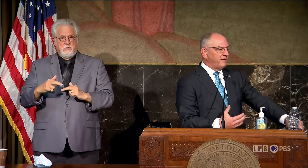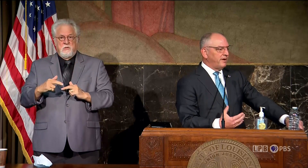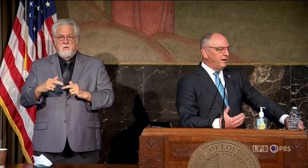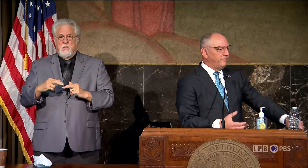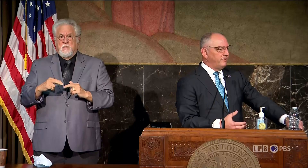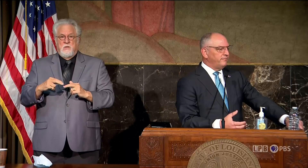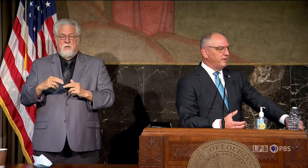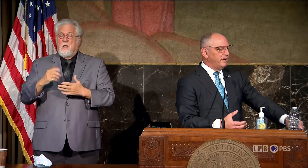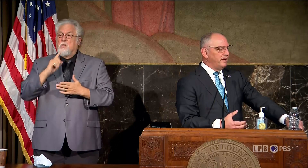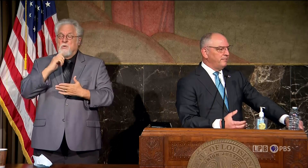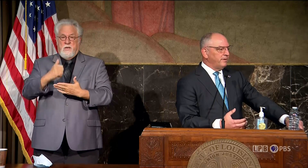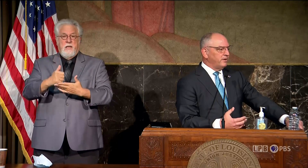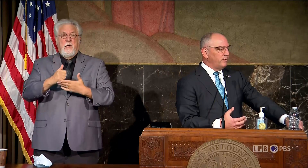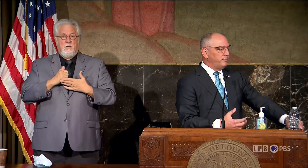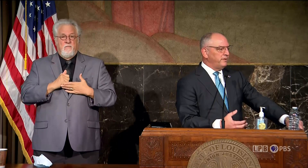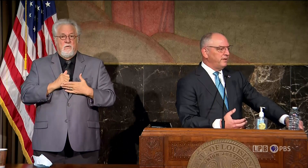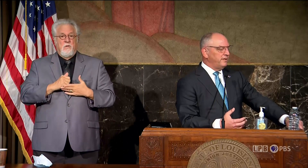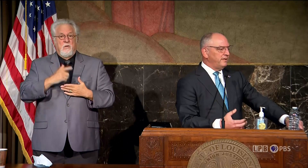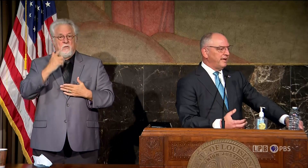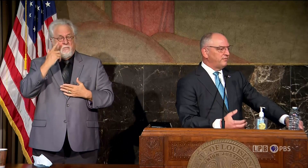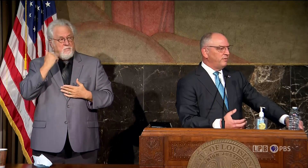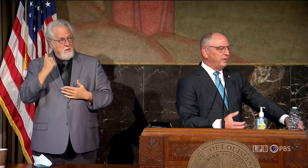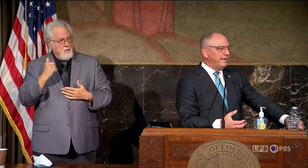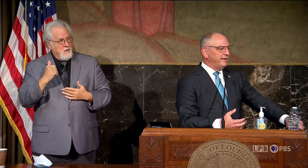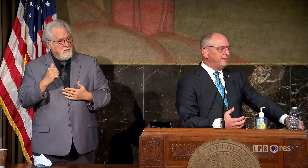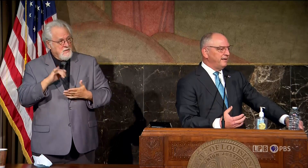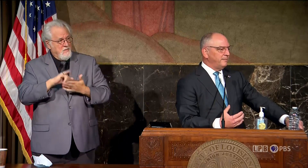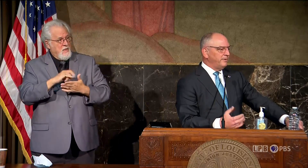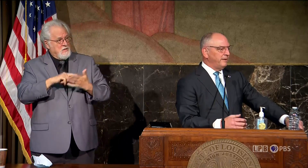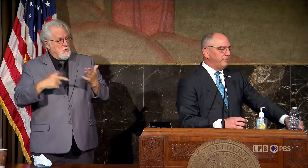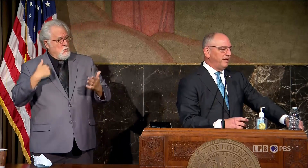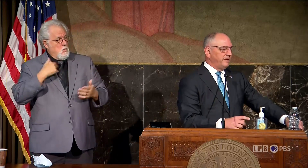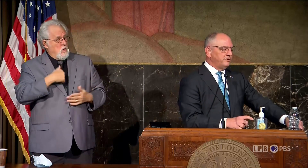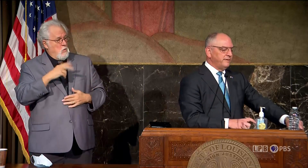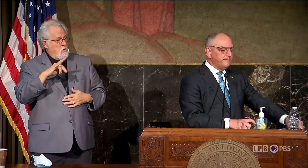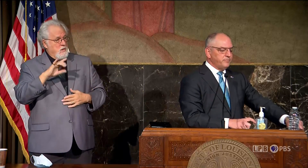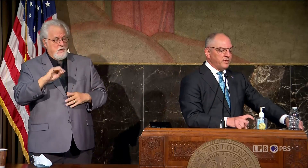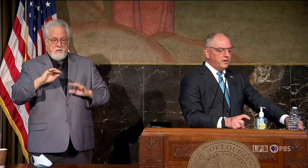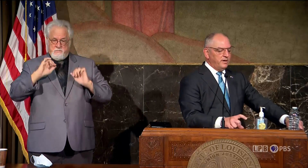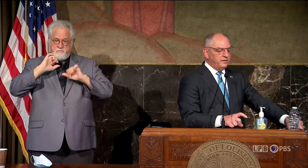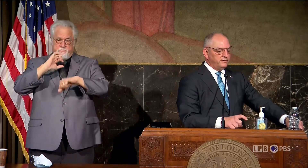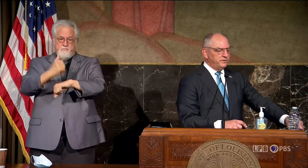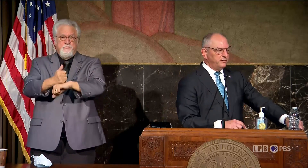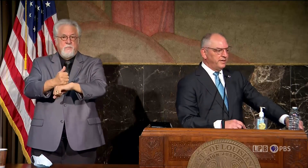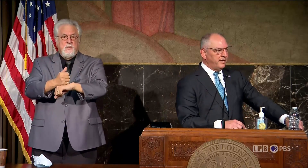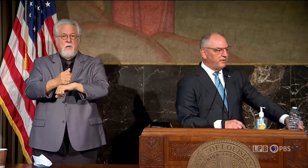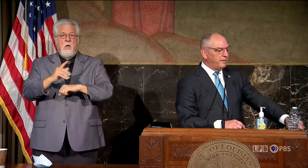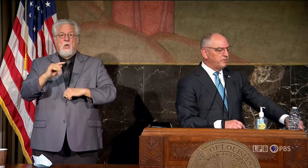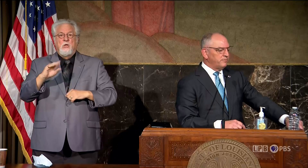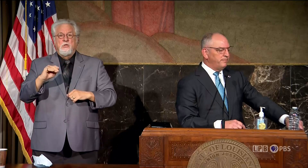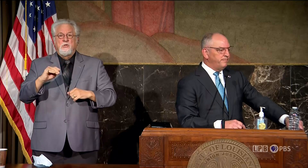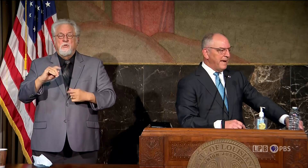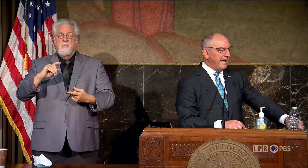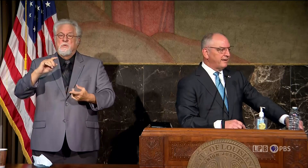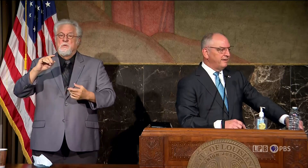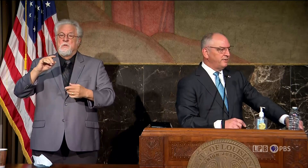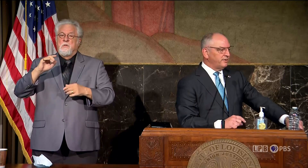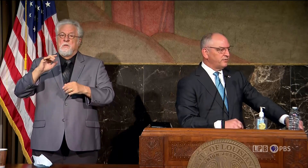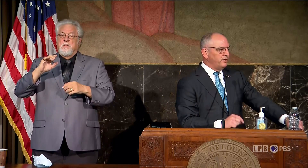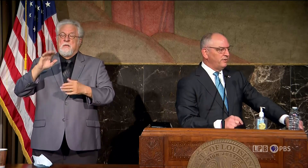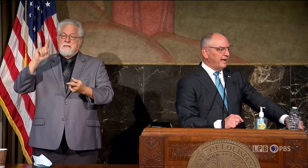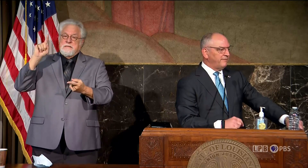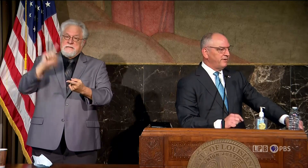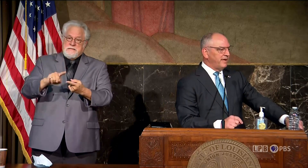very, very helpful because we put that's what we did to put in place to get our numbers back